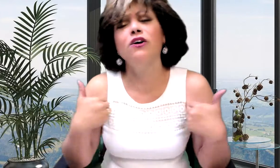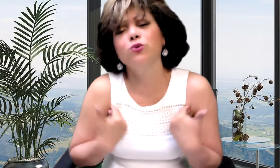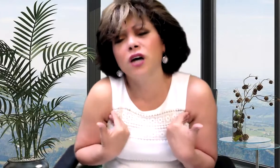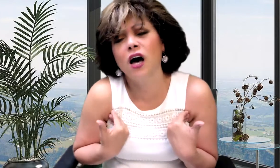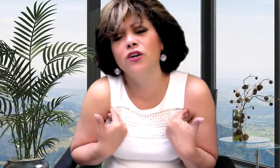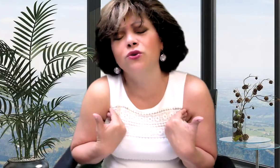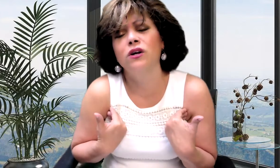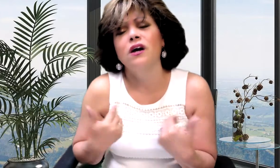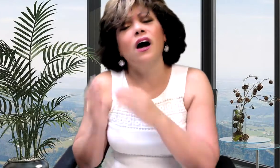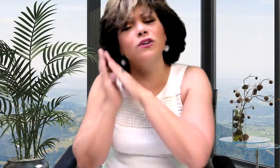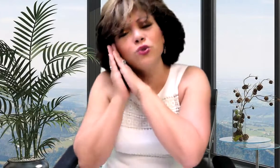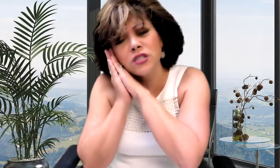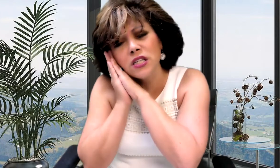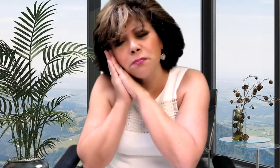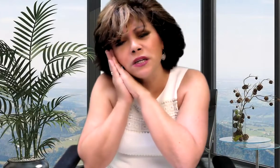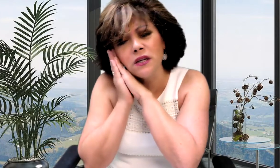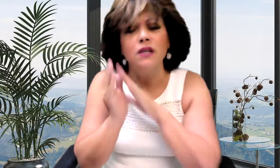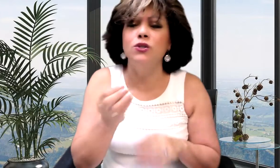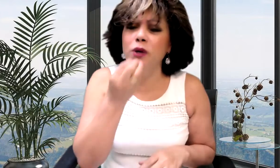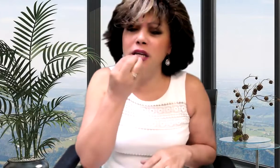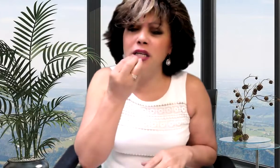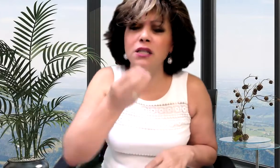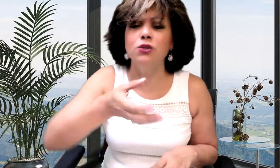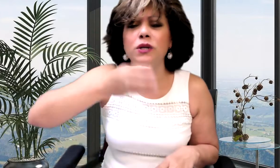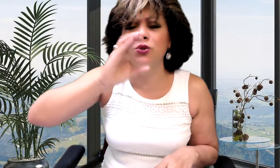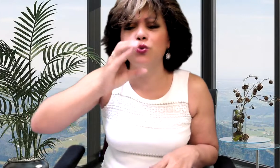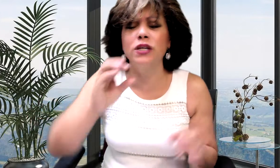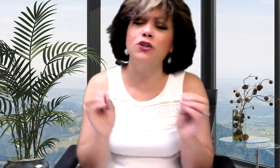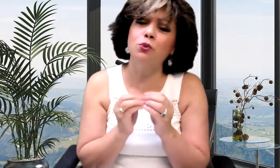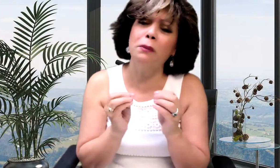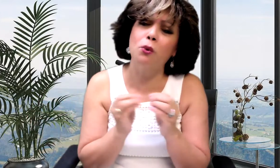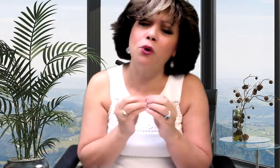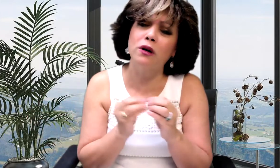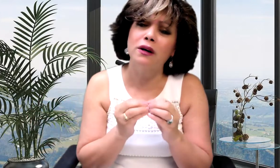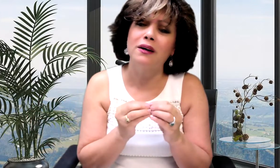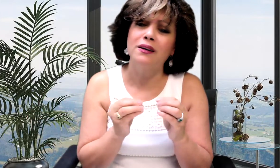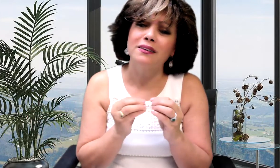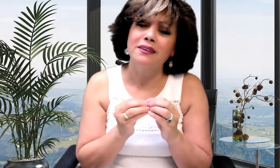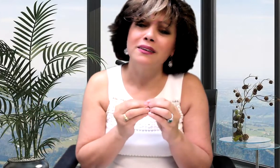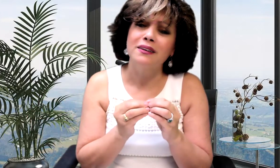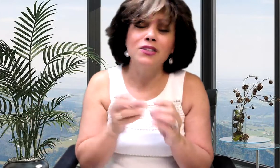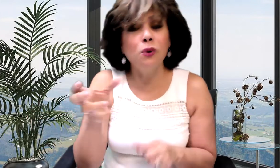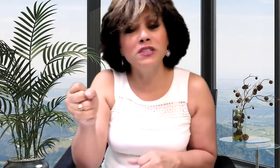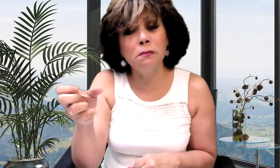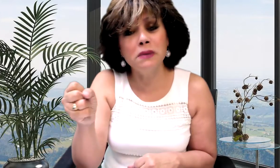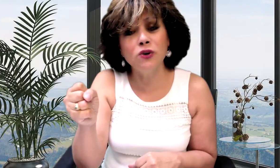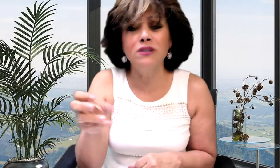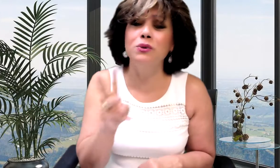you tired? Are you sleepy? Do you want to eat? Do you want to drink? Do you want more? Do you want some milk? Do you want